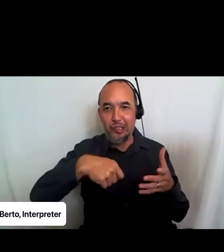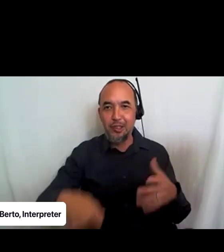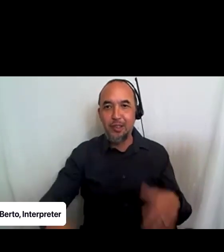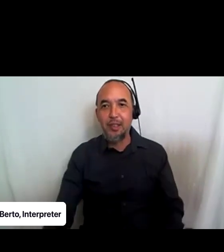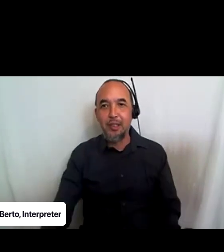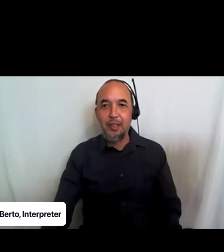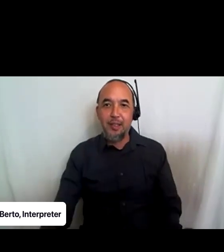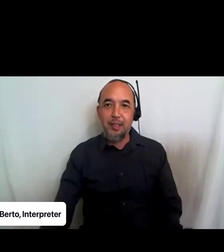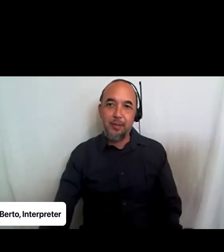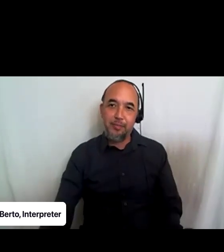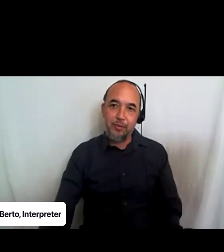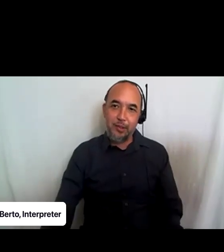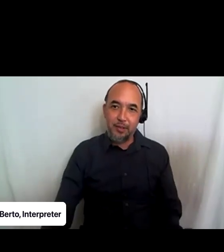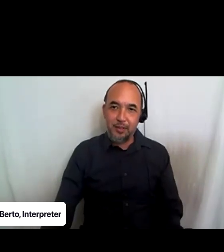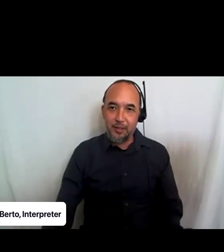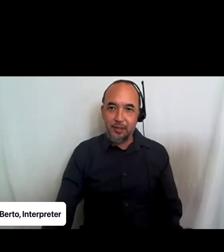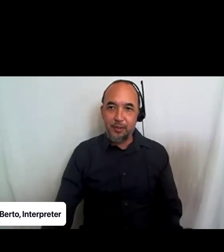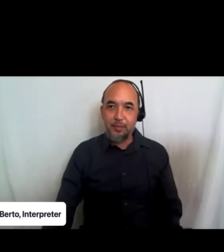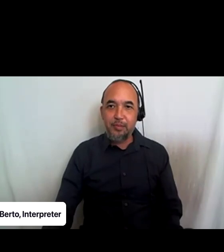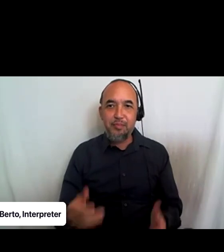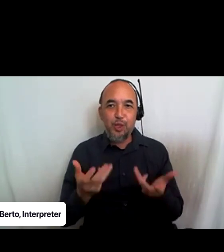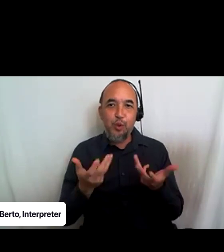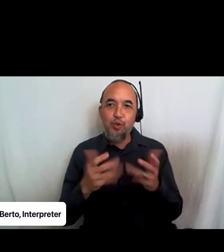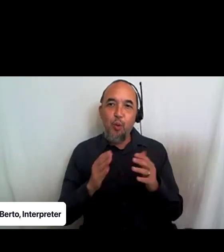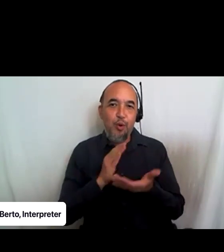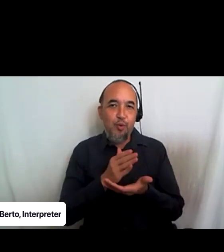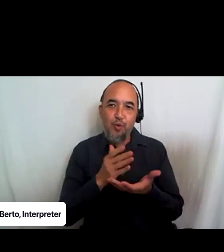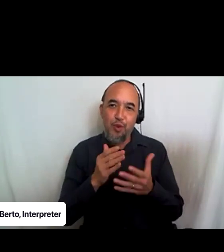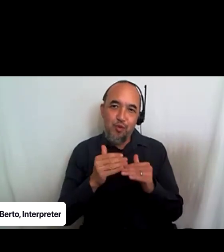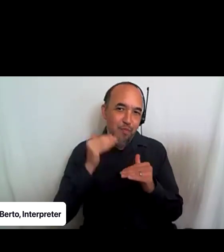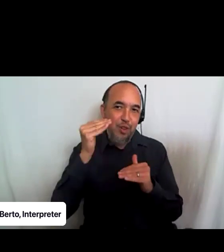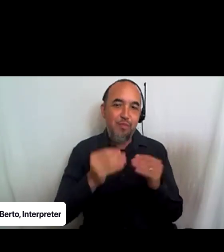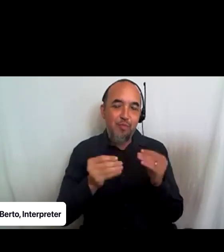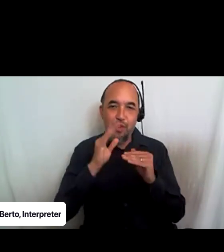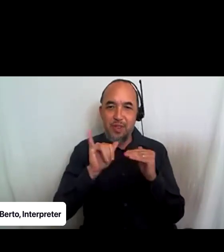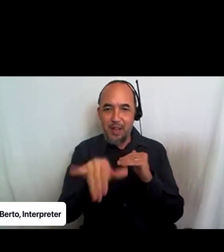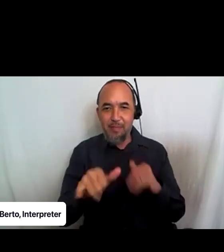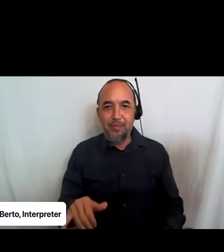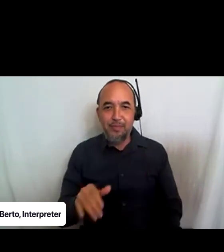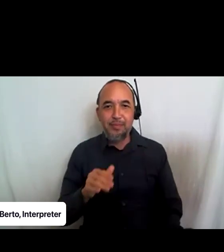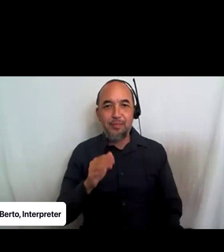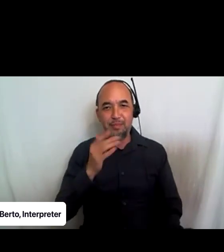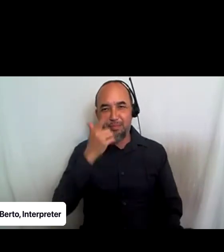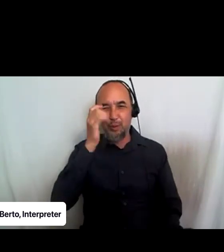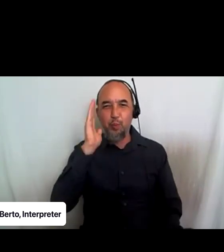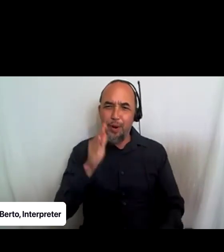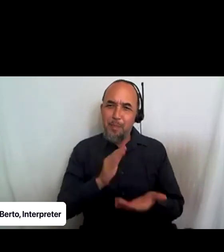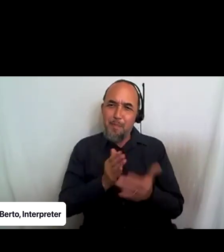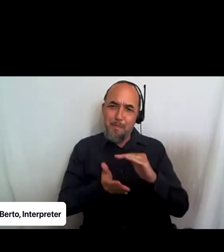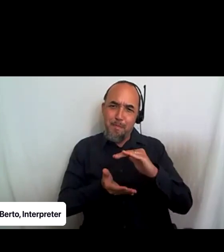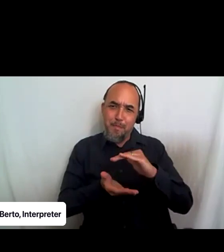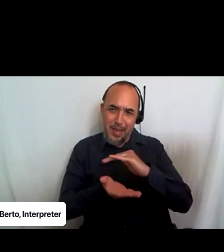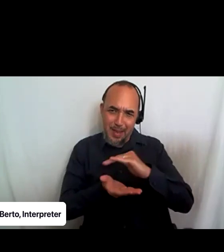melted. That's what you want. You don't want it to cook much more than that because again, it's gonna bake in the